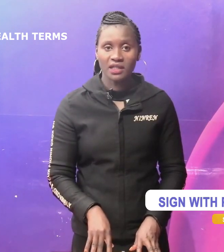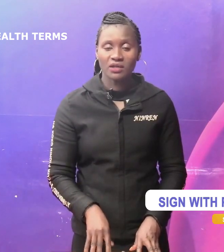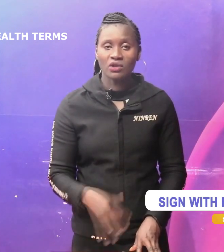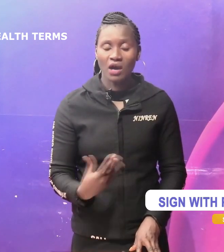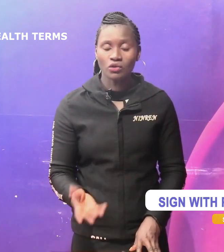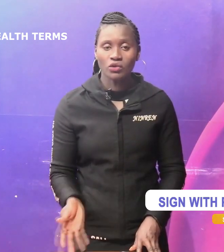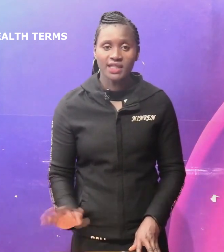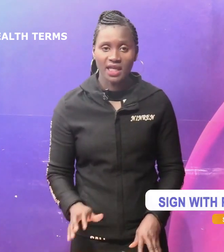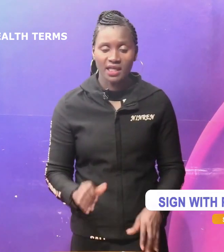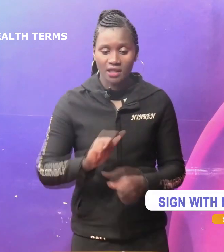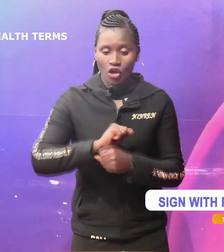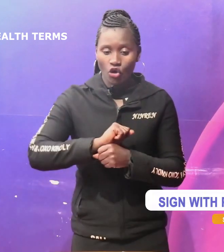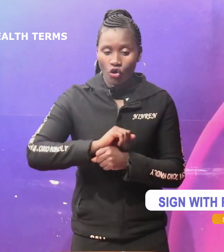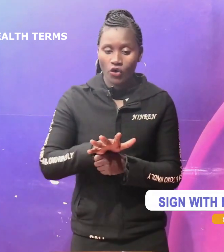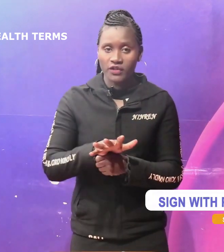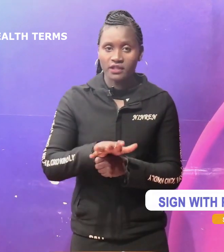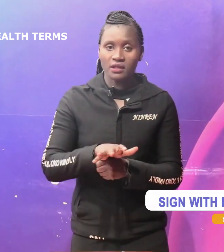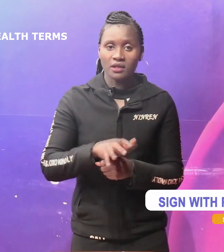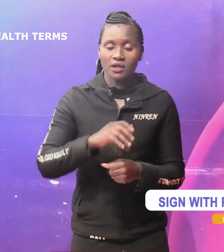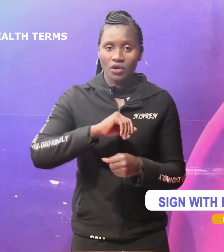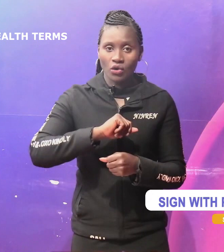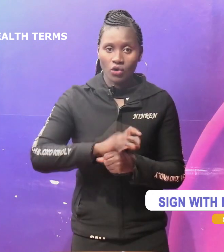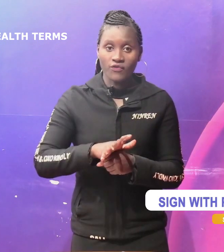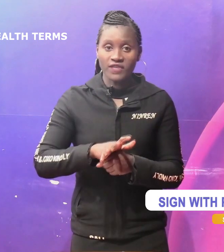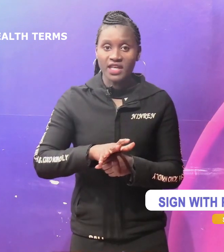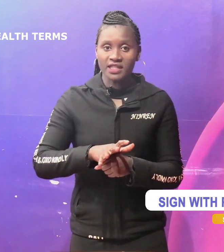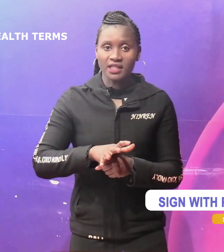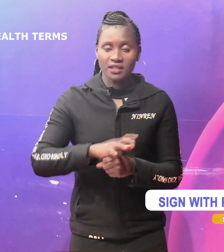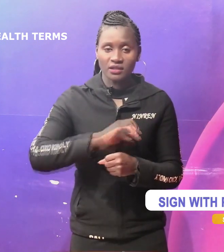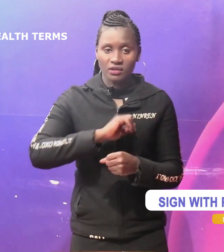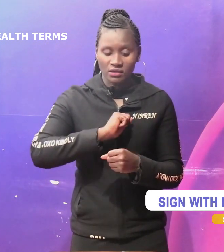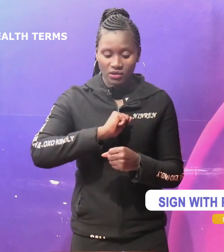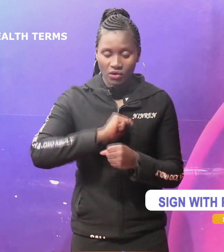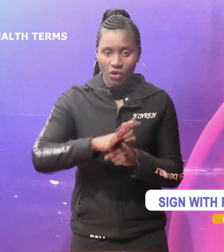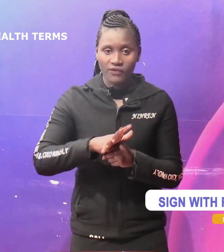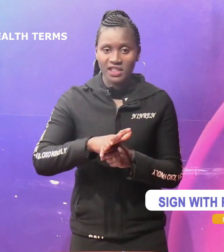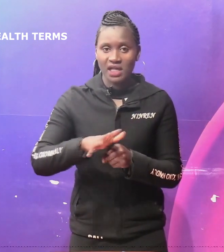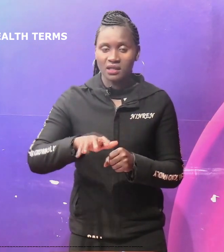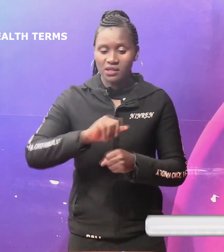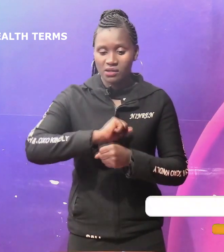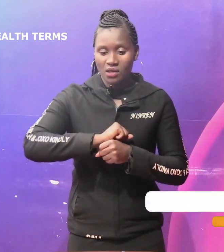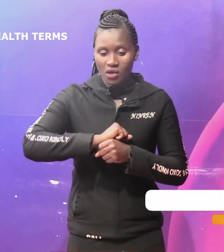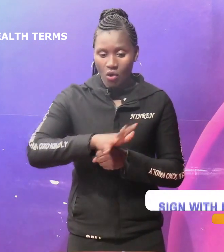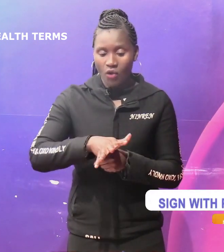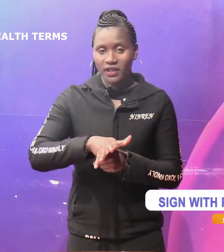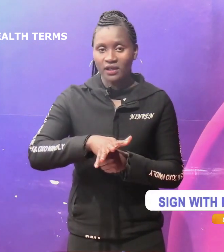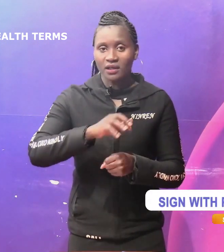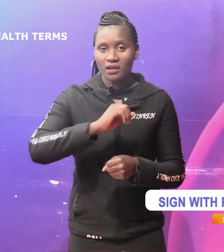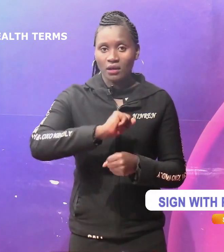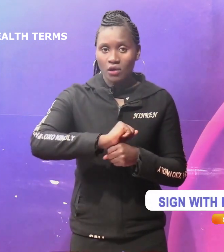how do you sign it? COVID. COVID-19. Huh? COVID, like this. COVID.